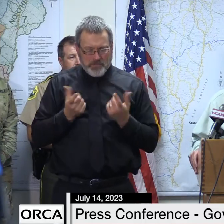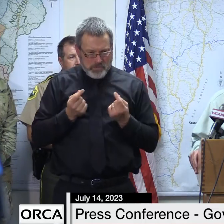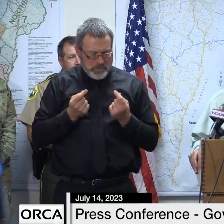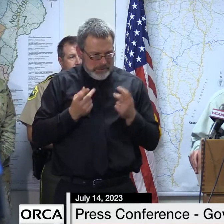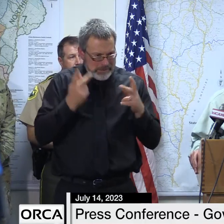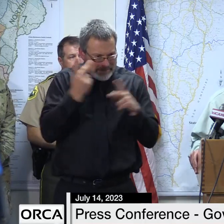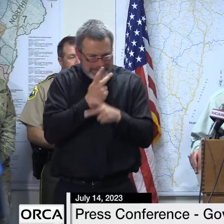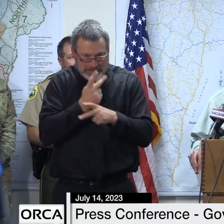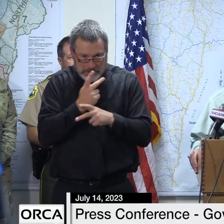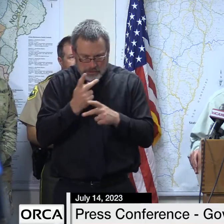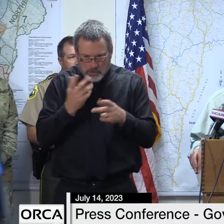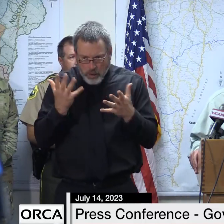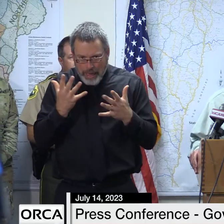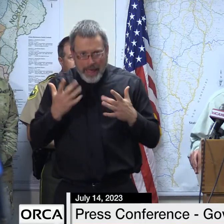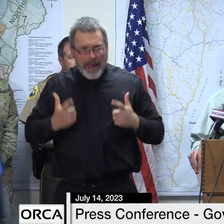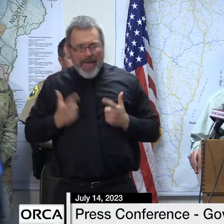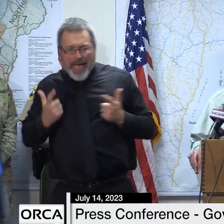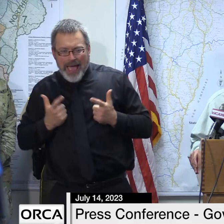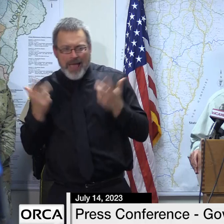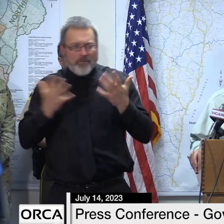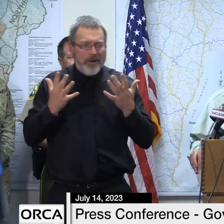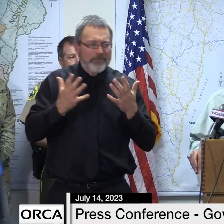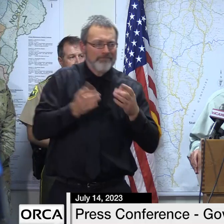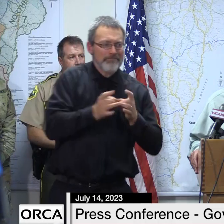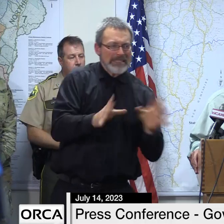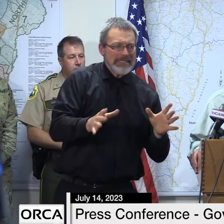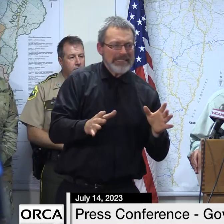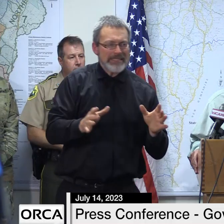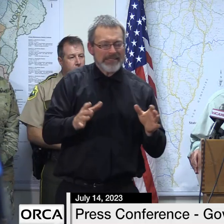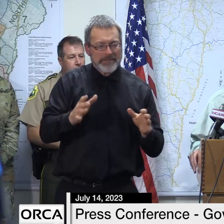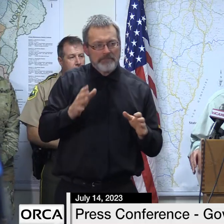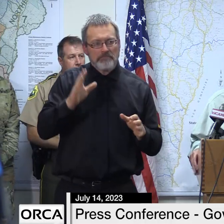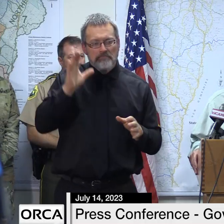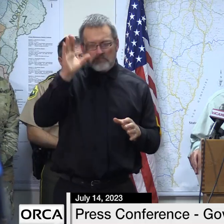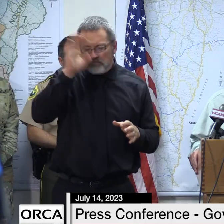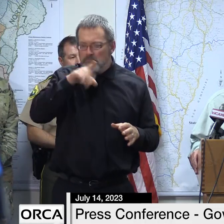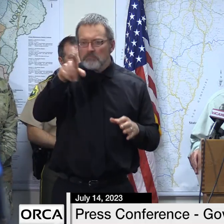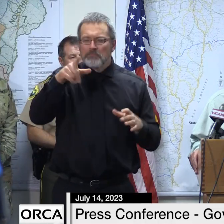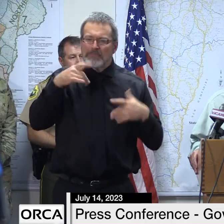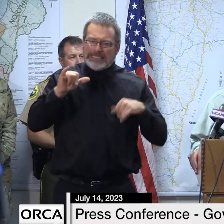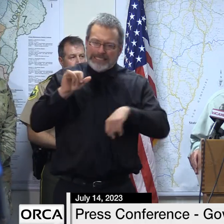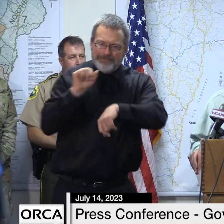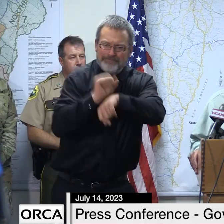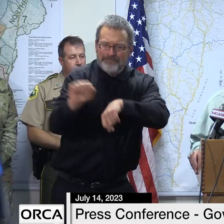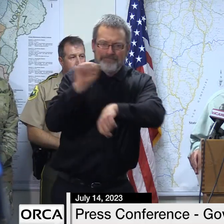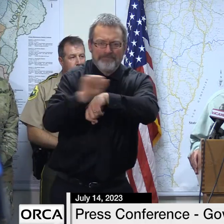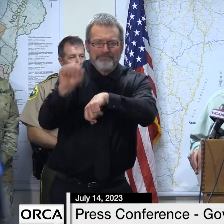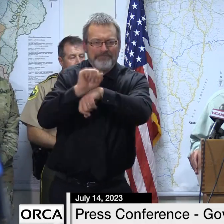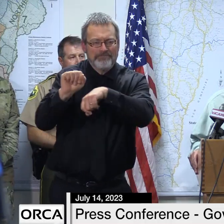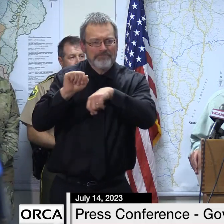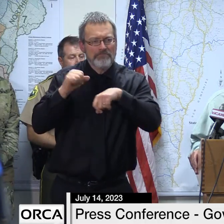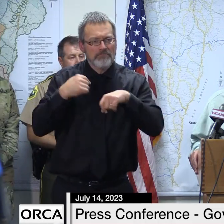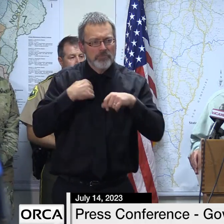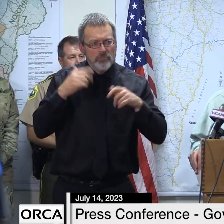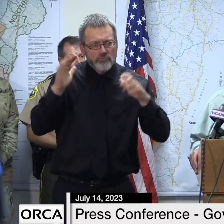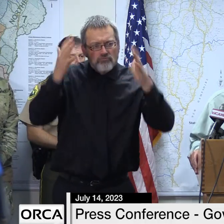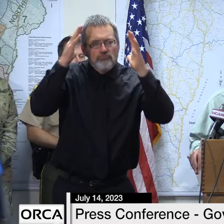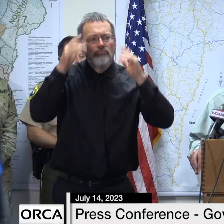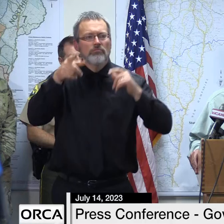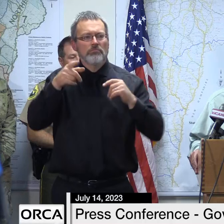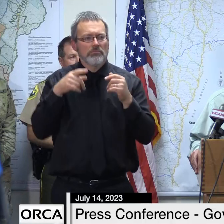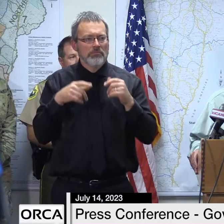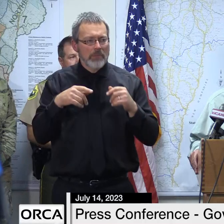winter. The work will not stop. We want our farmers, producers, and nurseries to document their